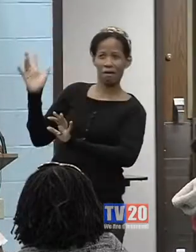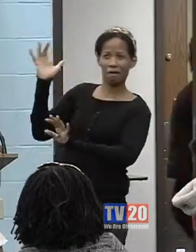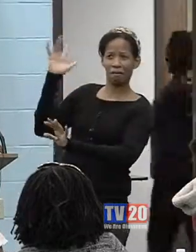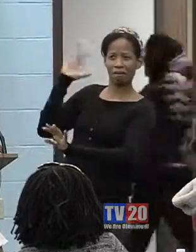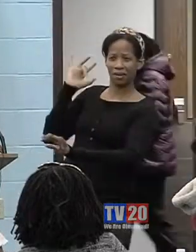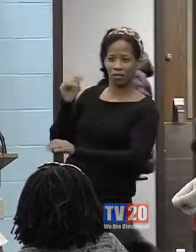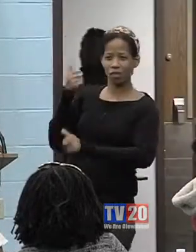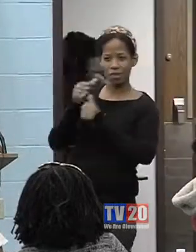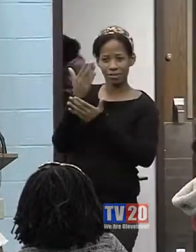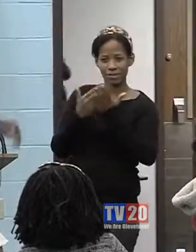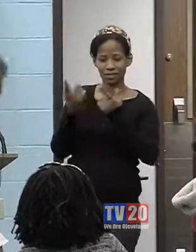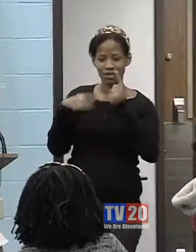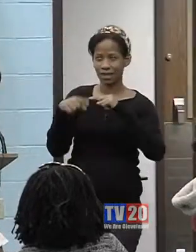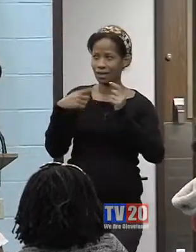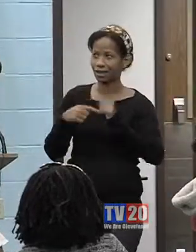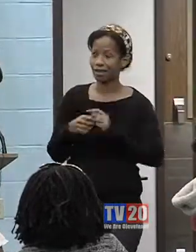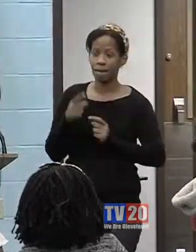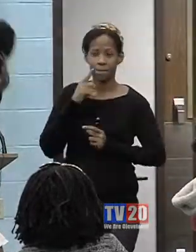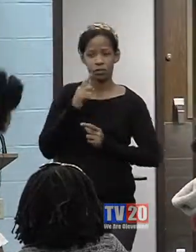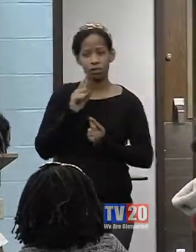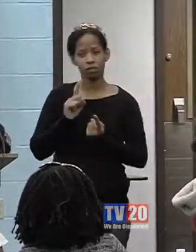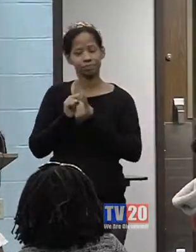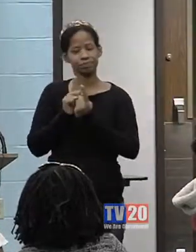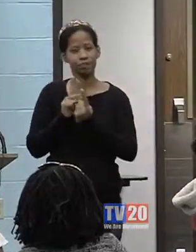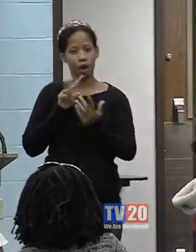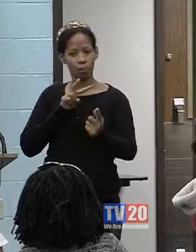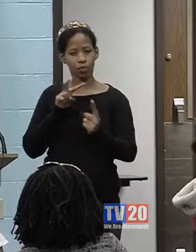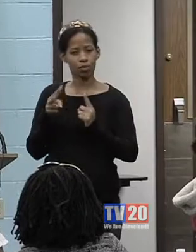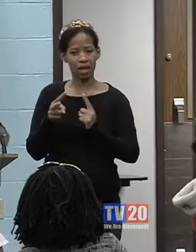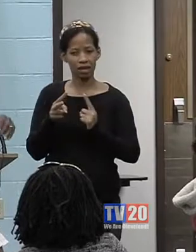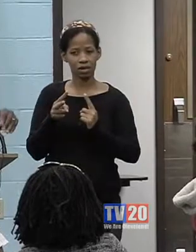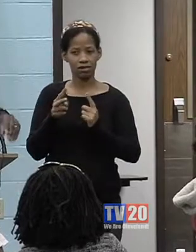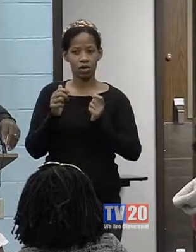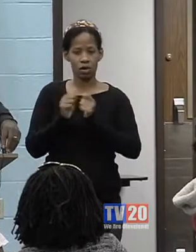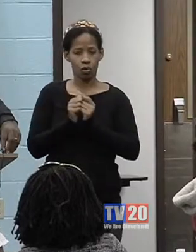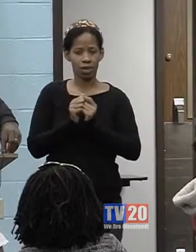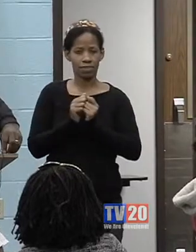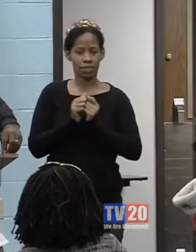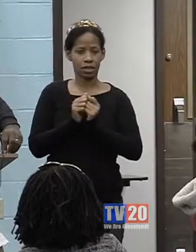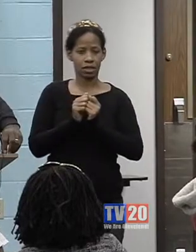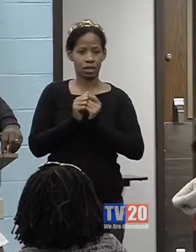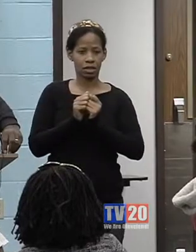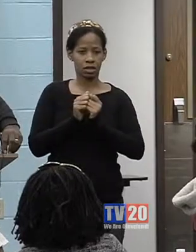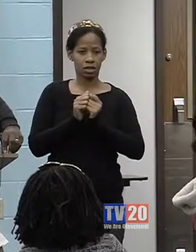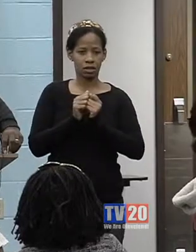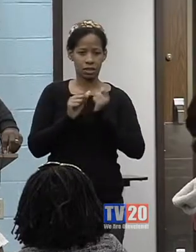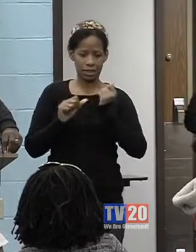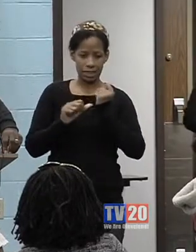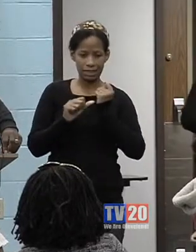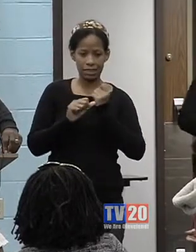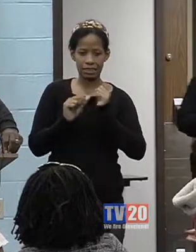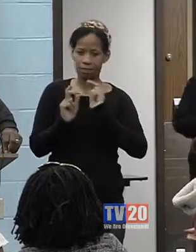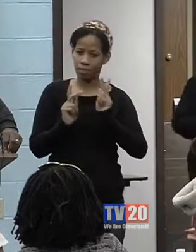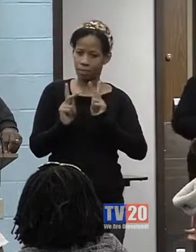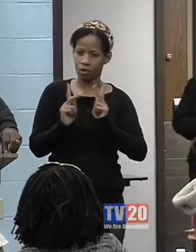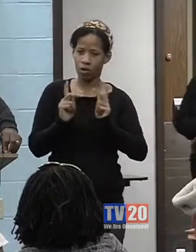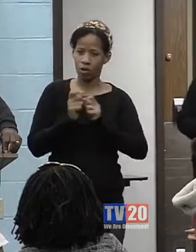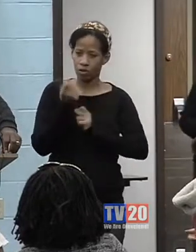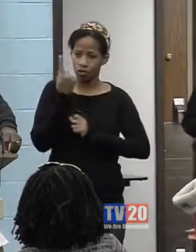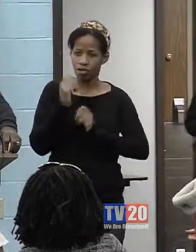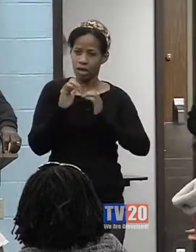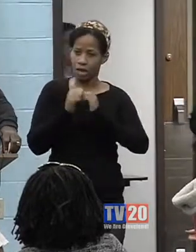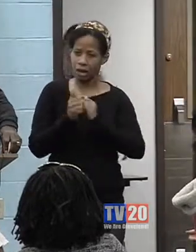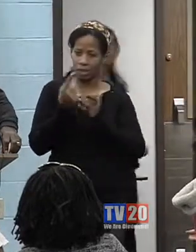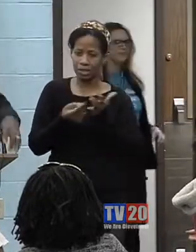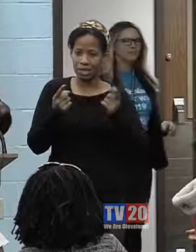So, that gave me an up-close view and a genuine concern and sensitive ear to understand